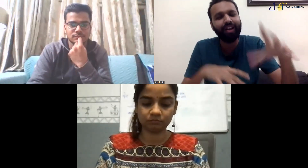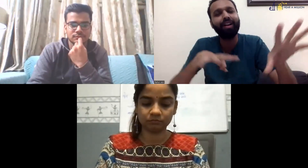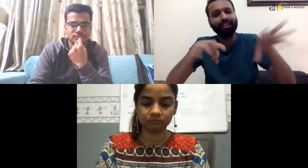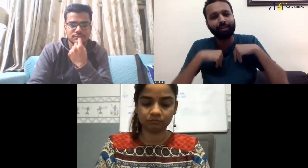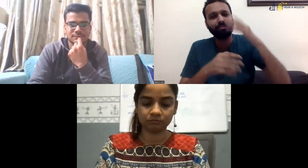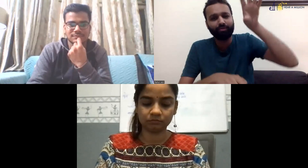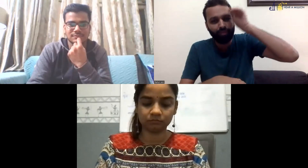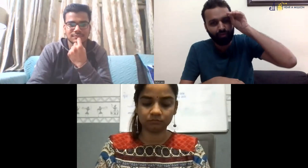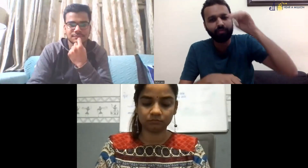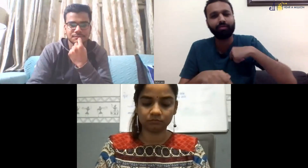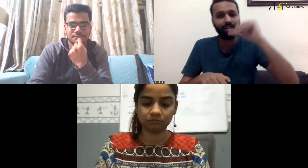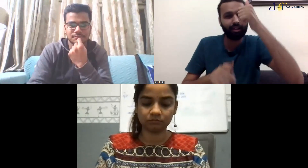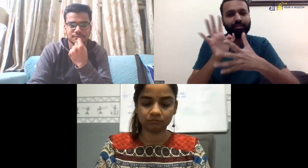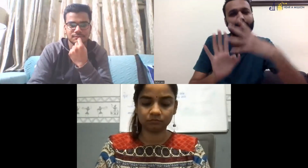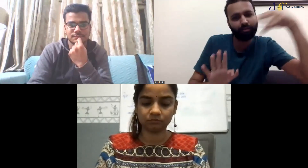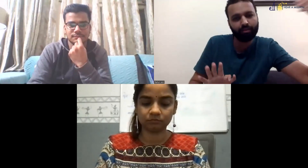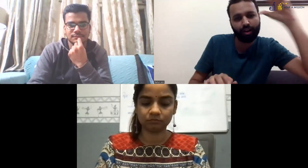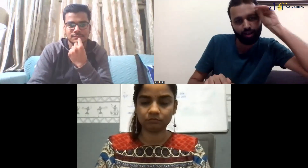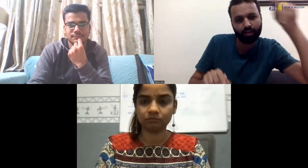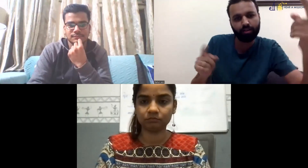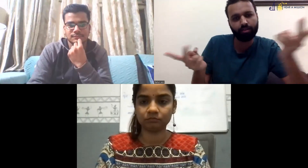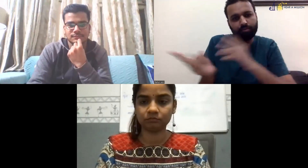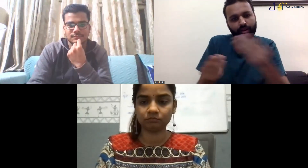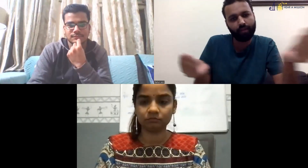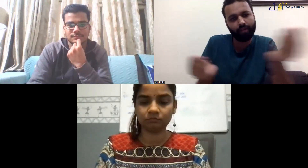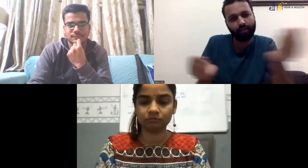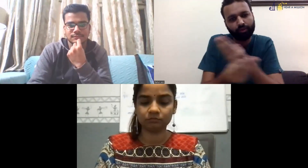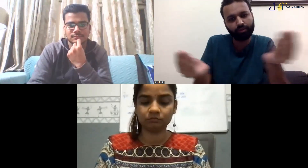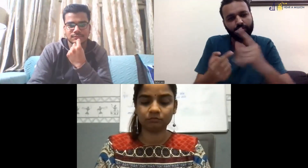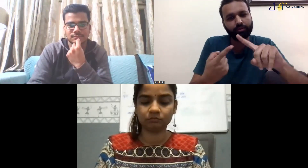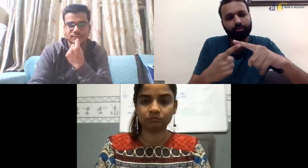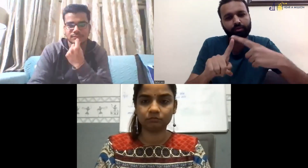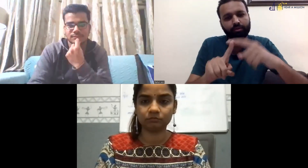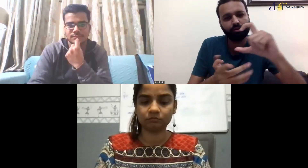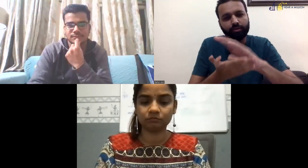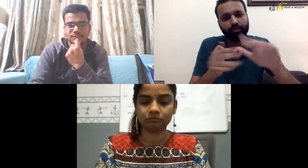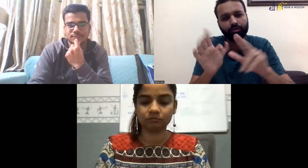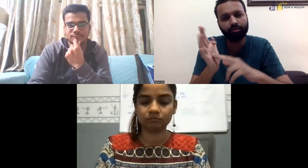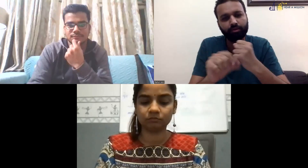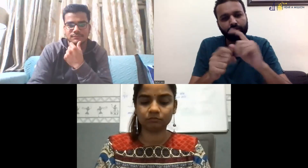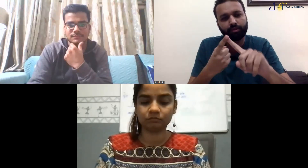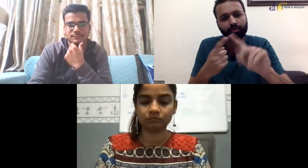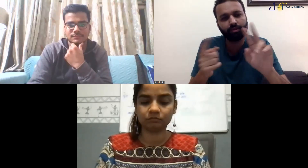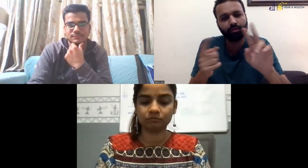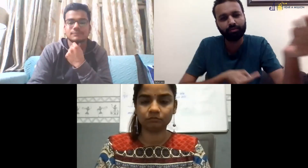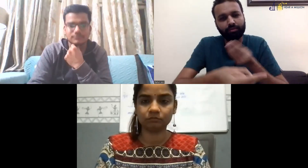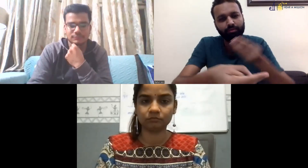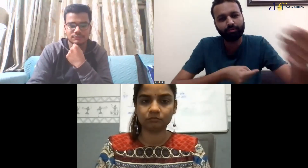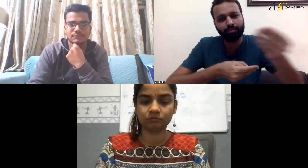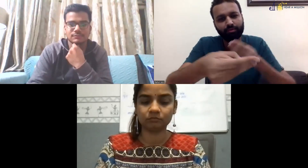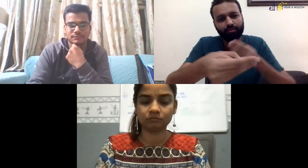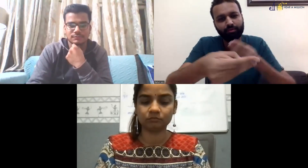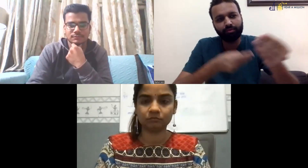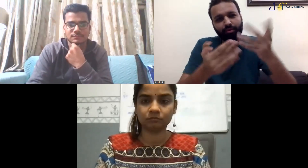But see, the thing is, it is acceptance as well as learning. It's both side learning, it is